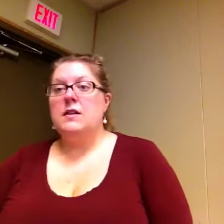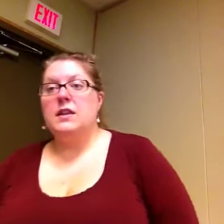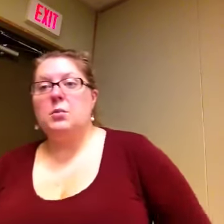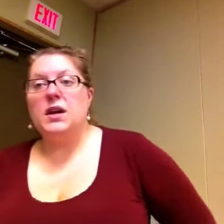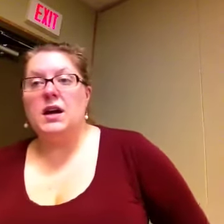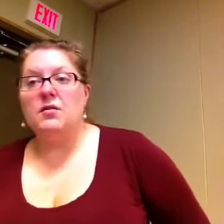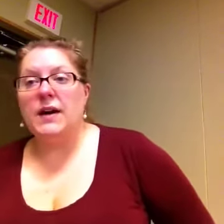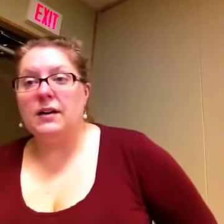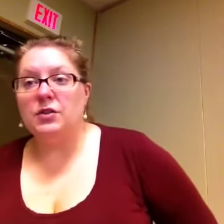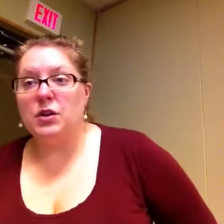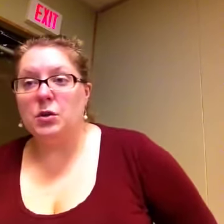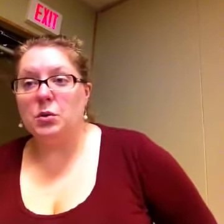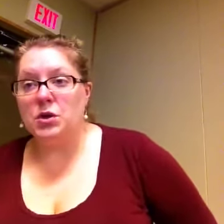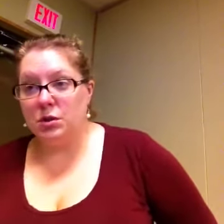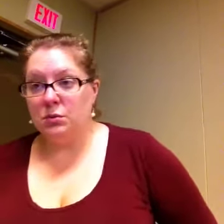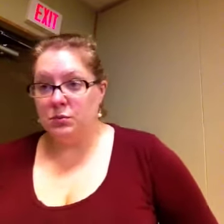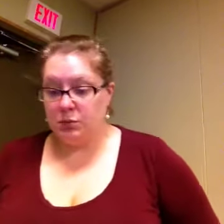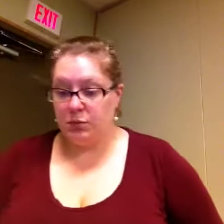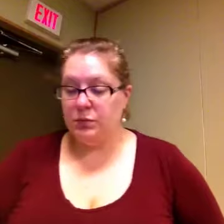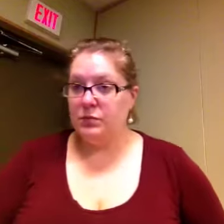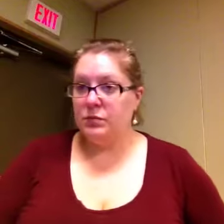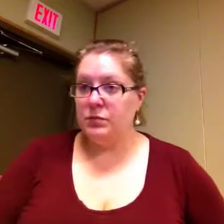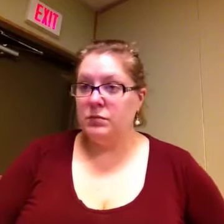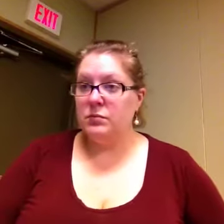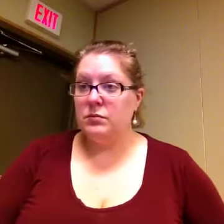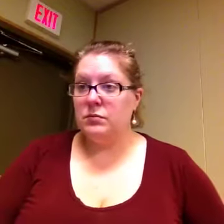Then we have alto 2.